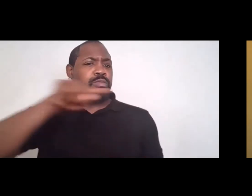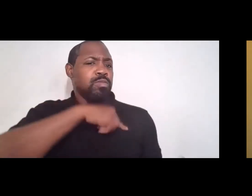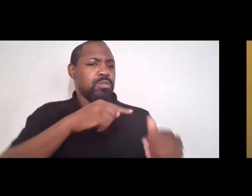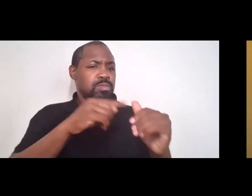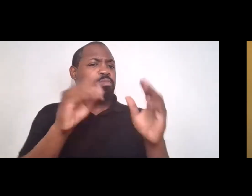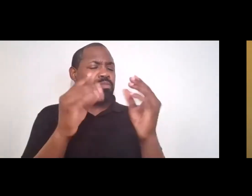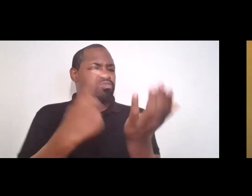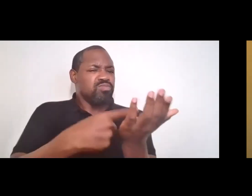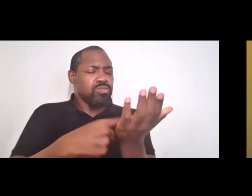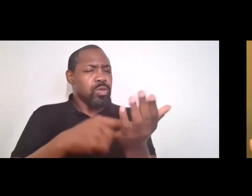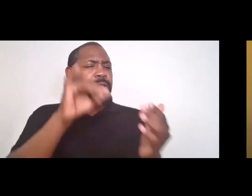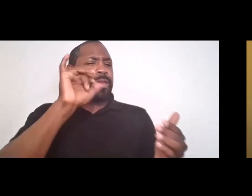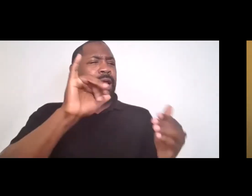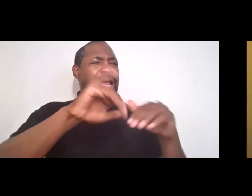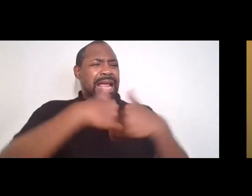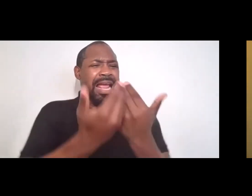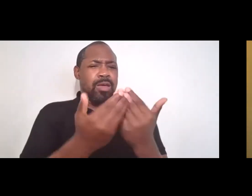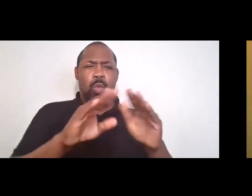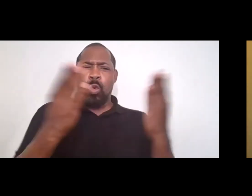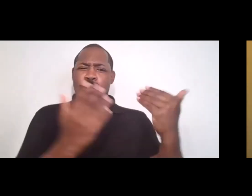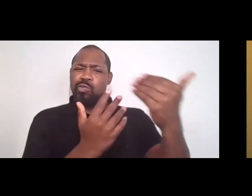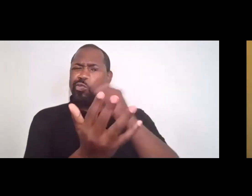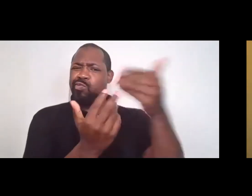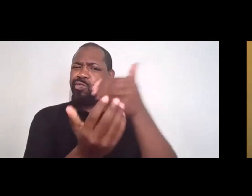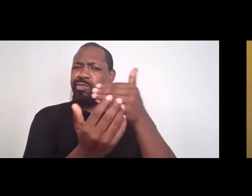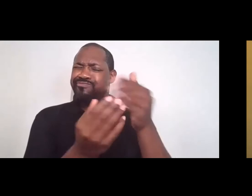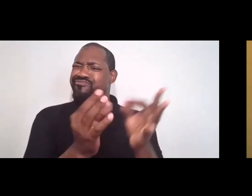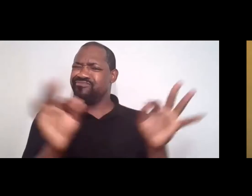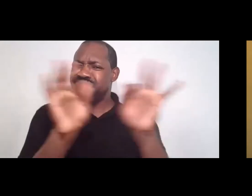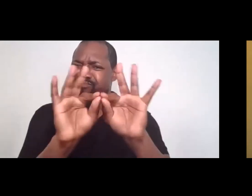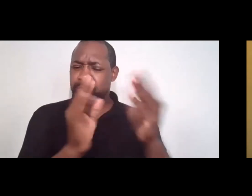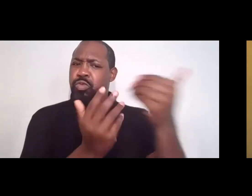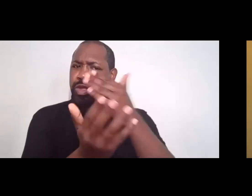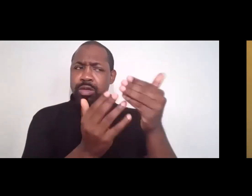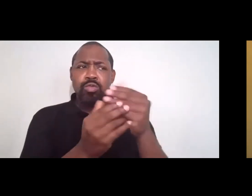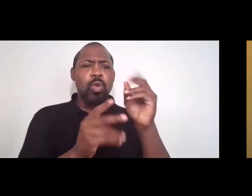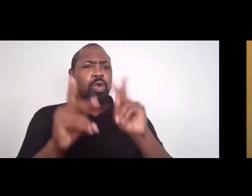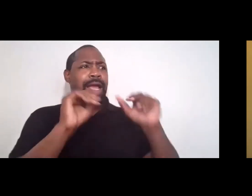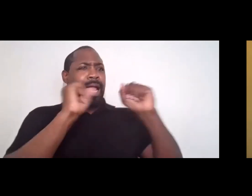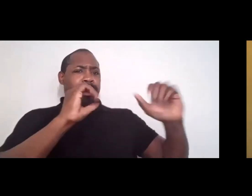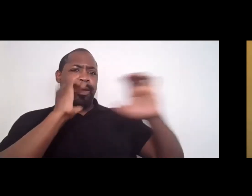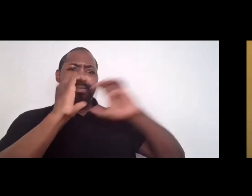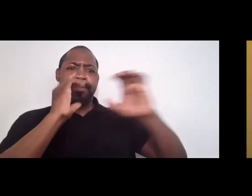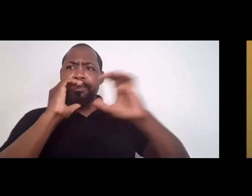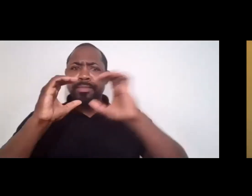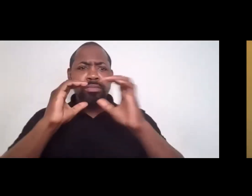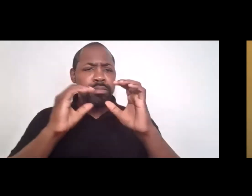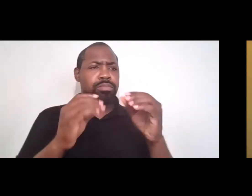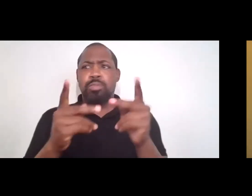And they can basically come back and be the liaison to come back and share that with us. We want to have some transparency. I think that's key in terms of building